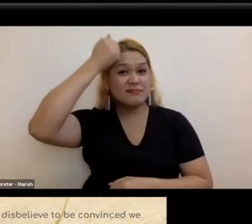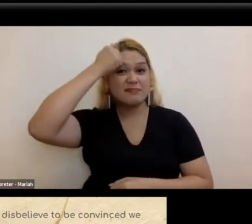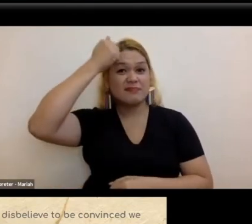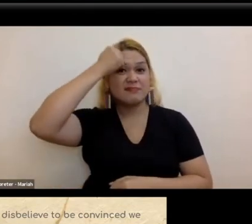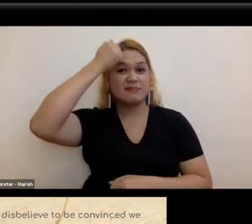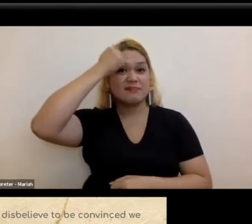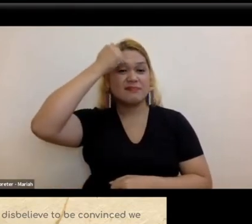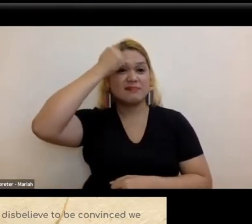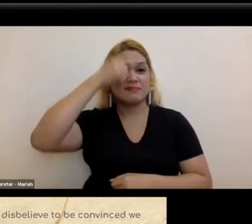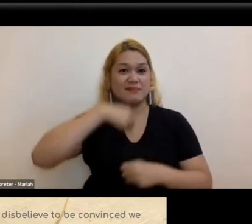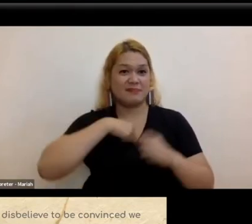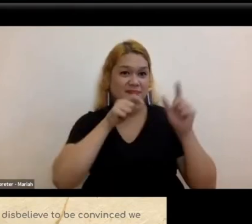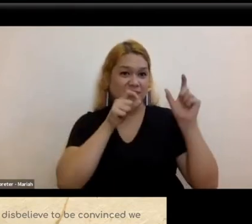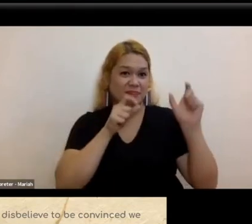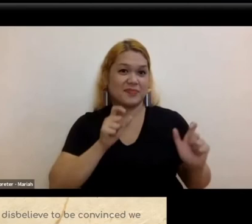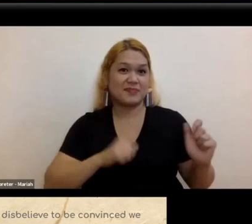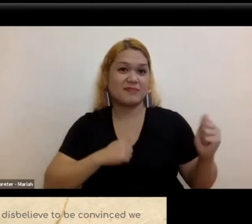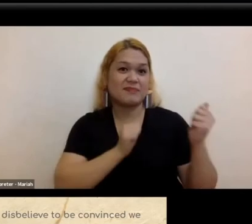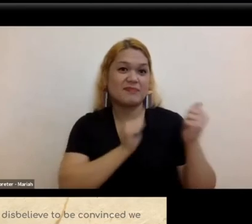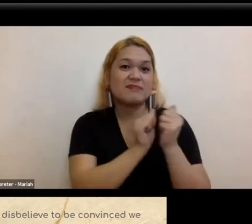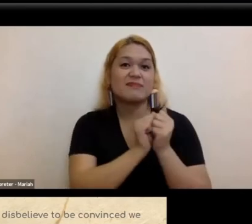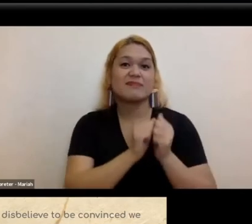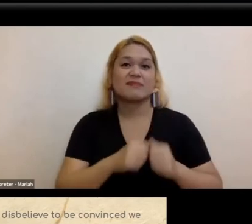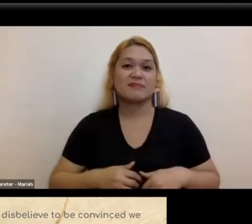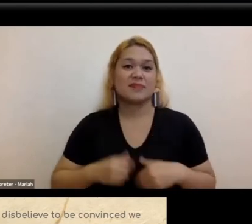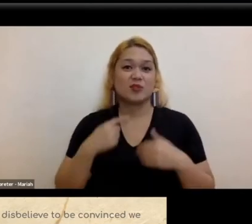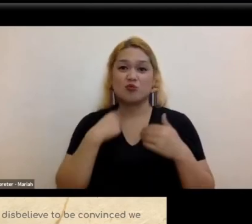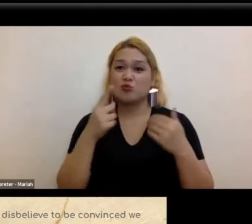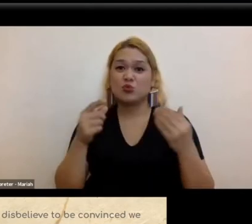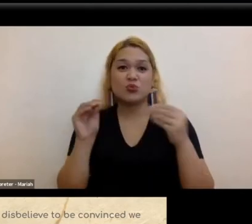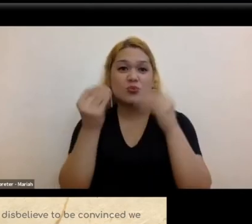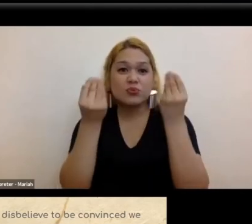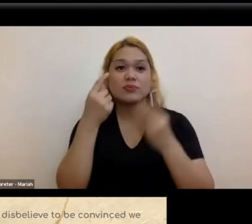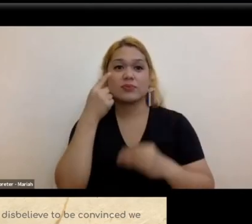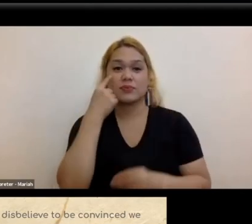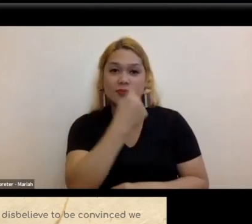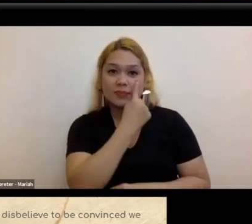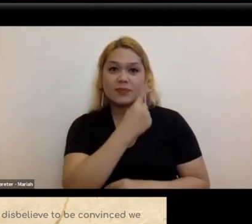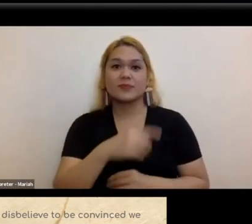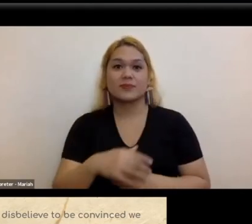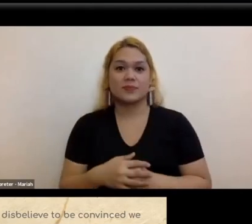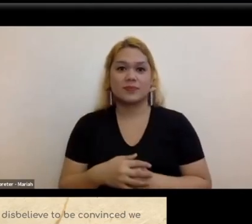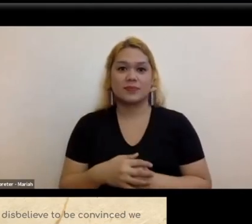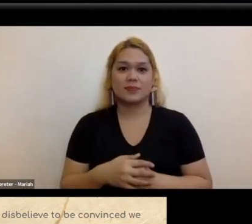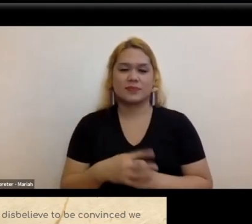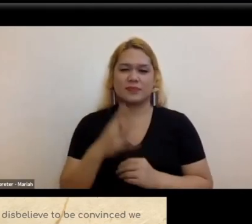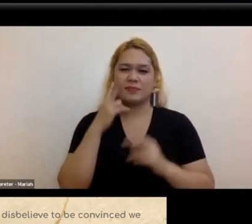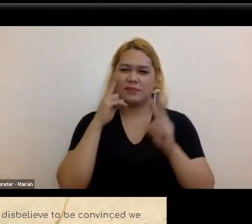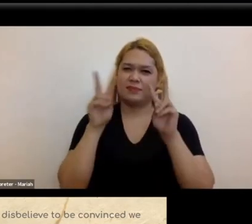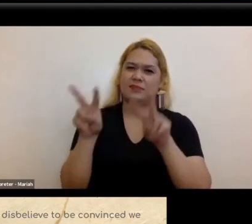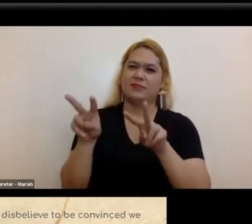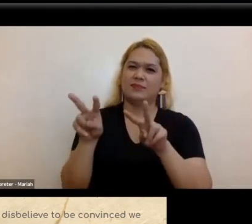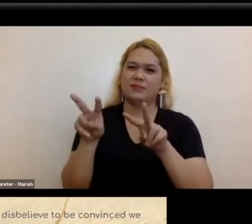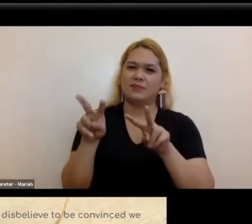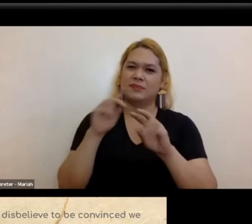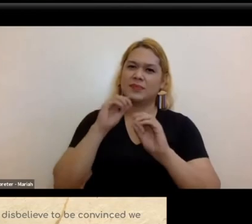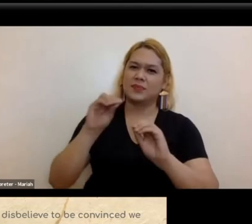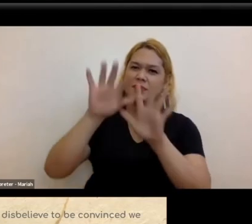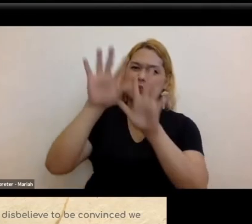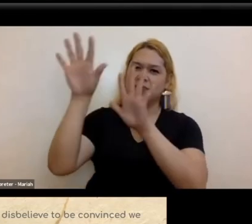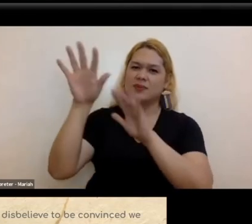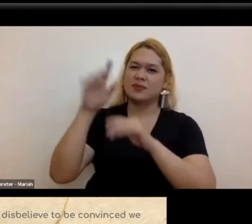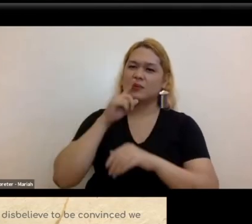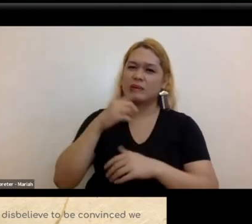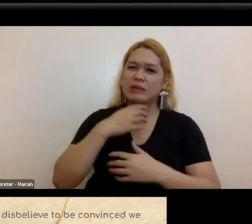in our younger eyes were a sea of hair on the mountain, our hungers transparent.